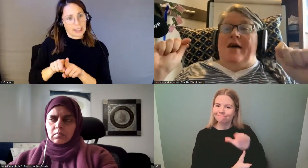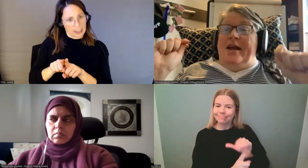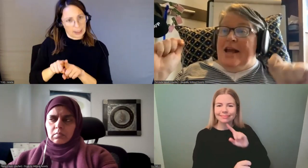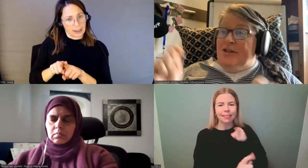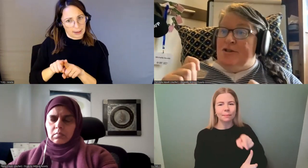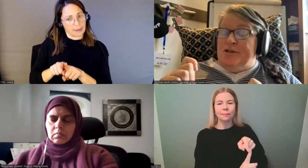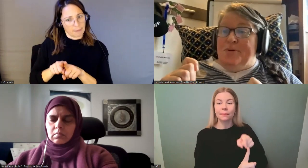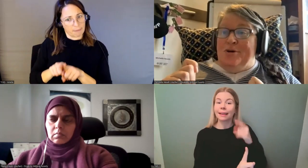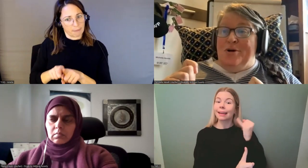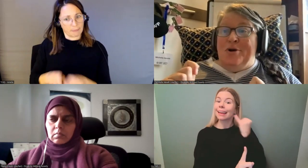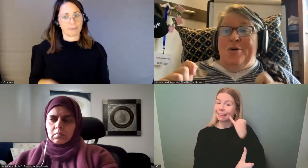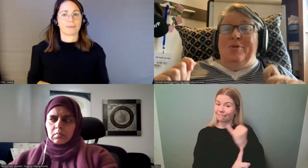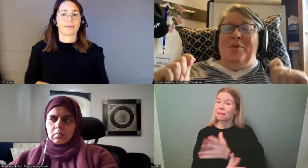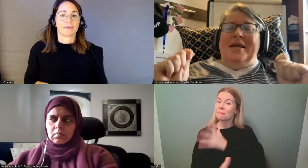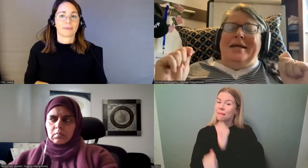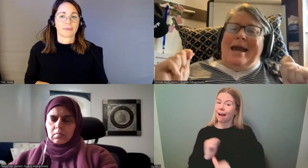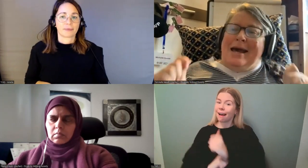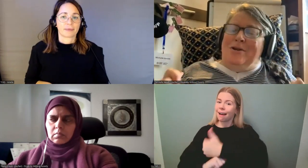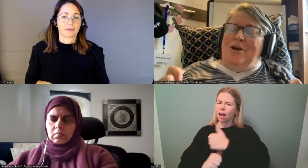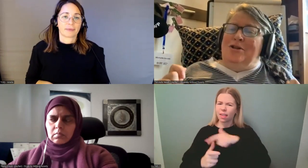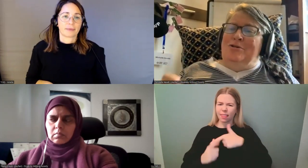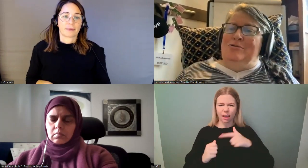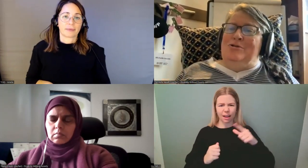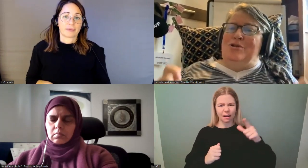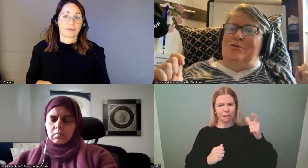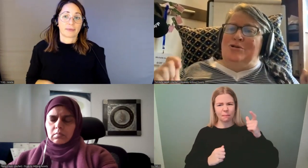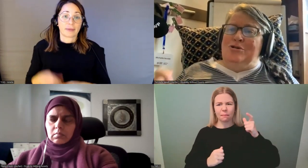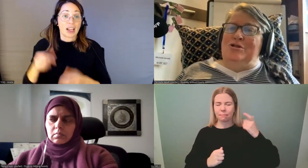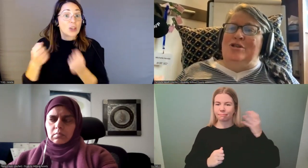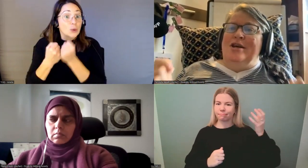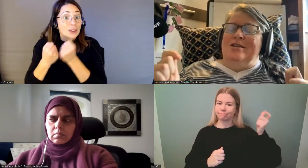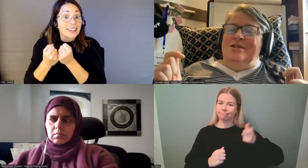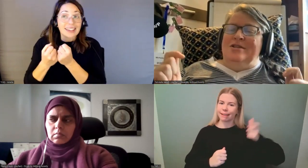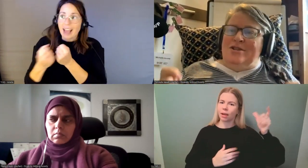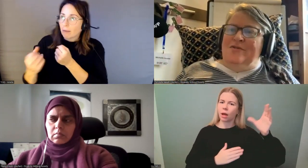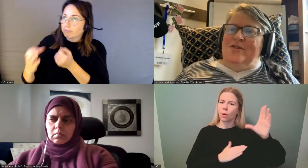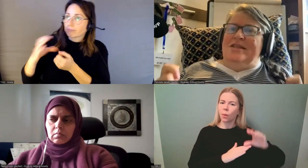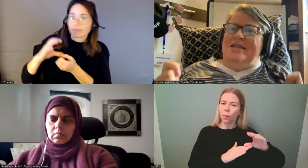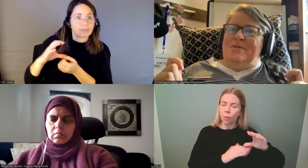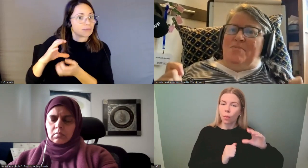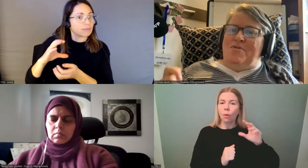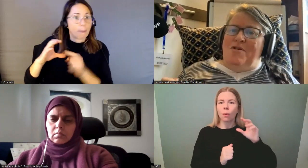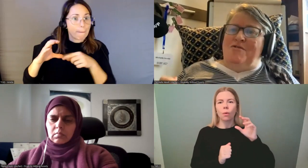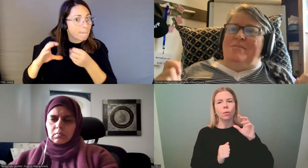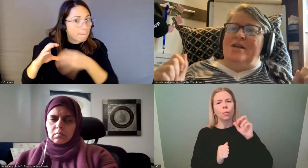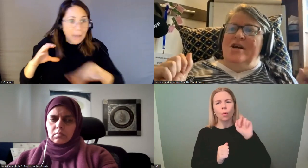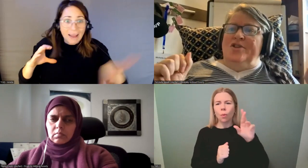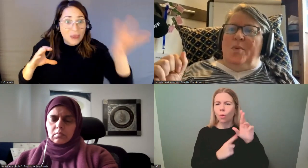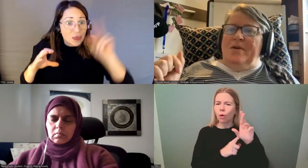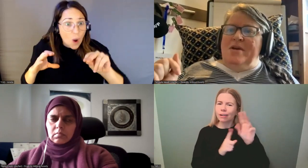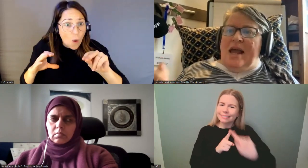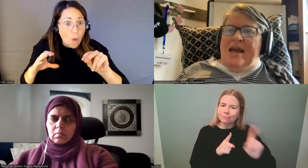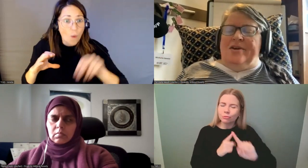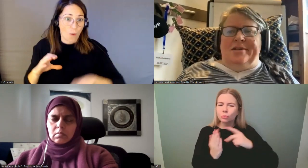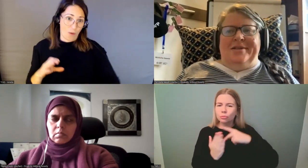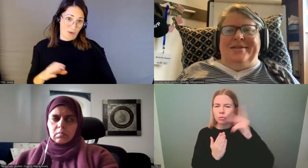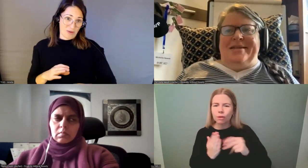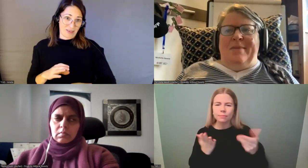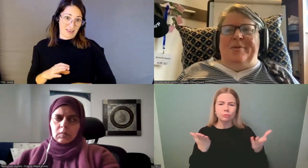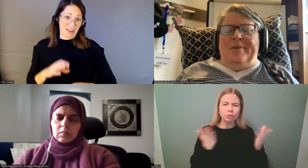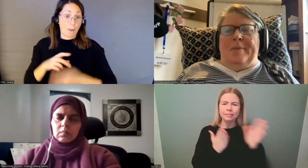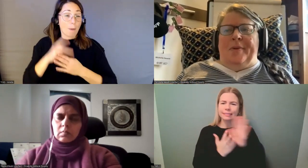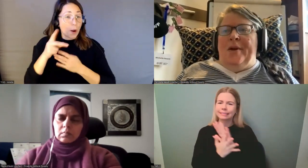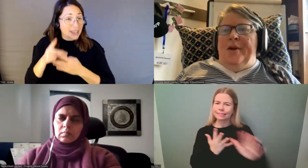lose financial support, but we cannot lose those goods and services and programs that we rely on